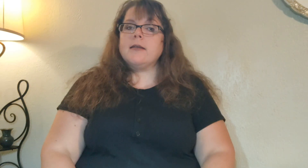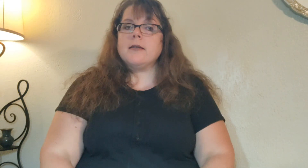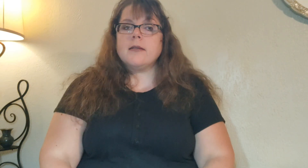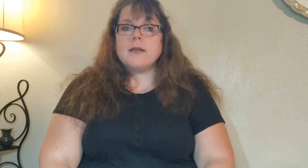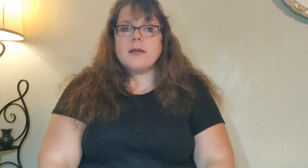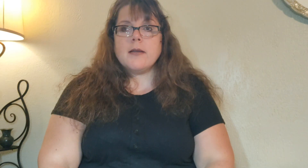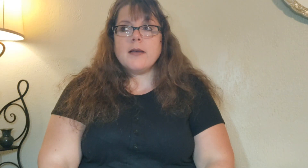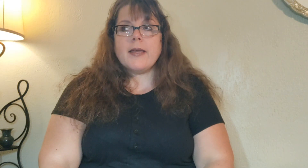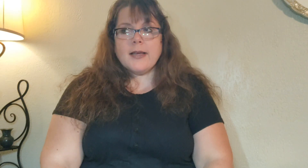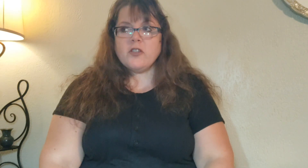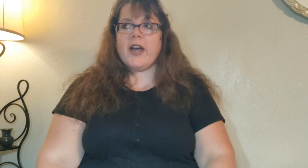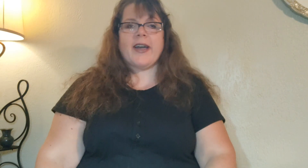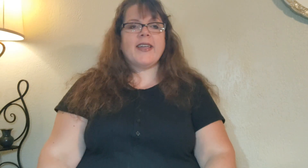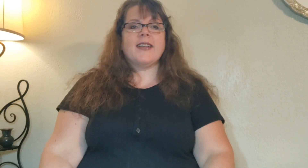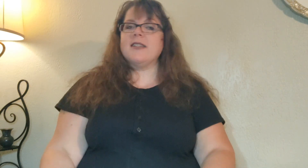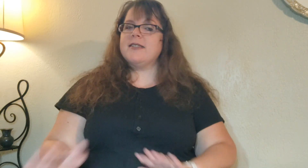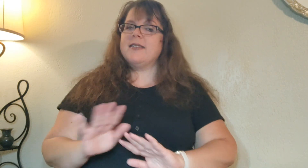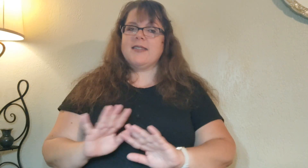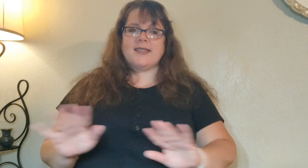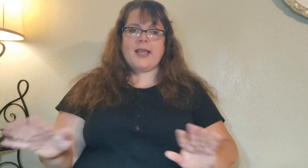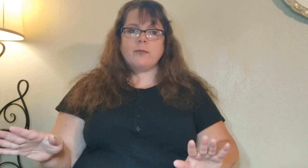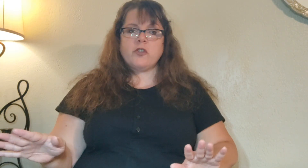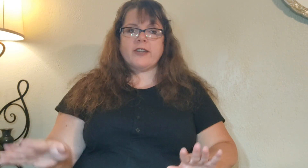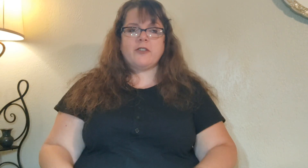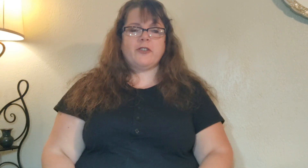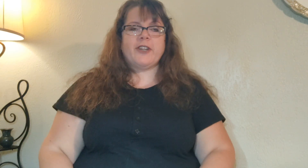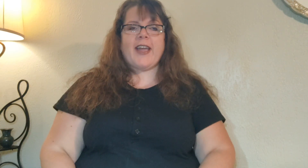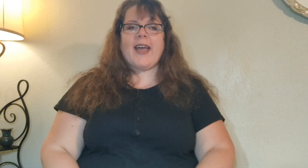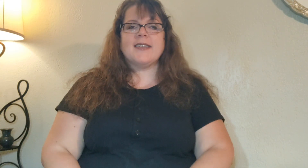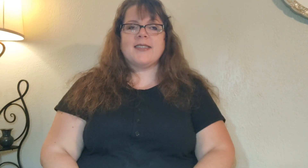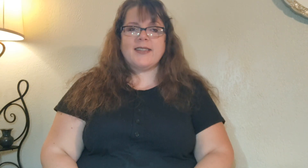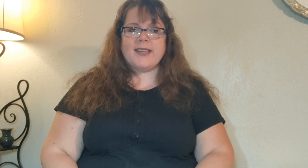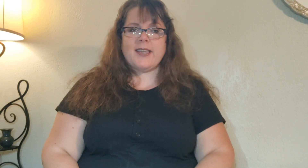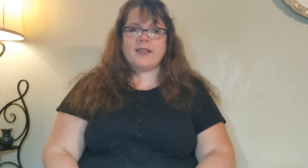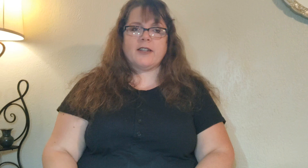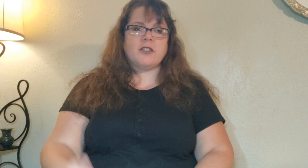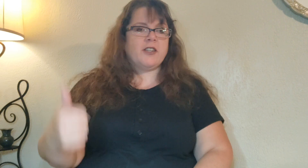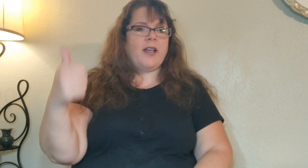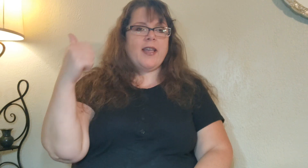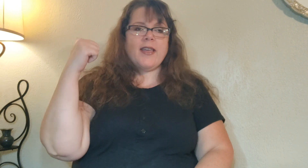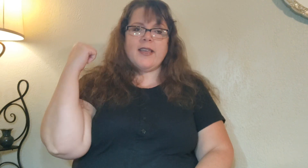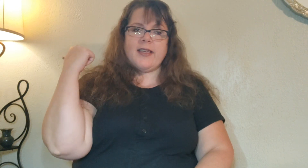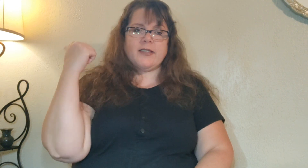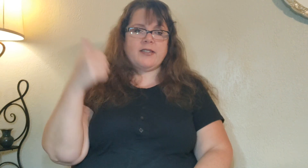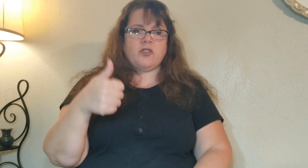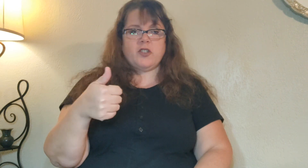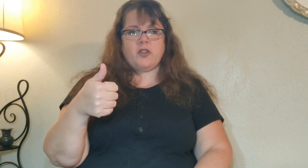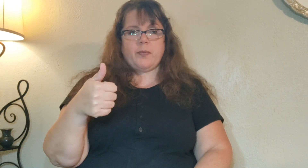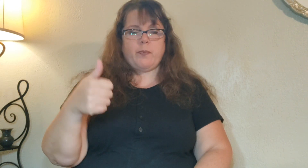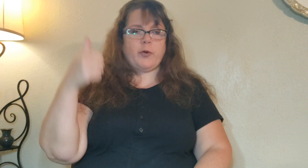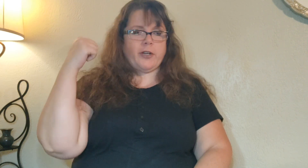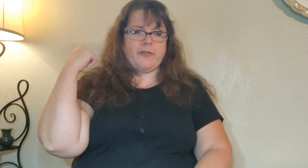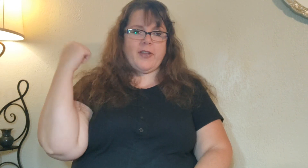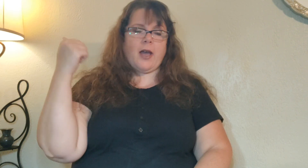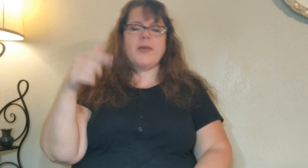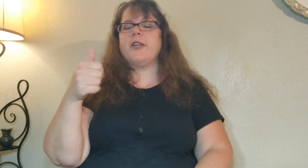And hitchhike is the same gesture as in the English. It's just your